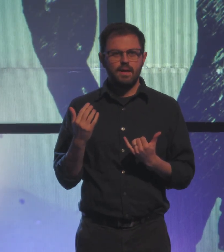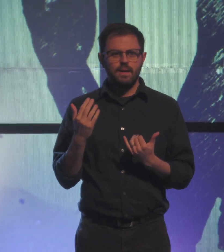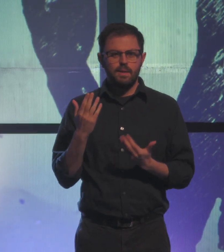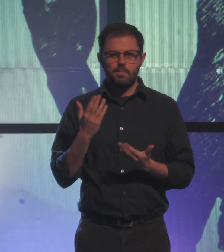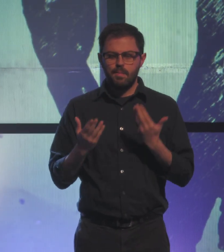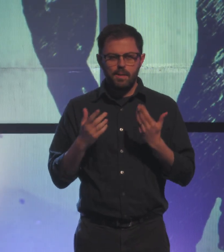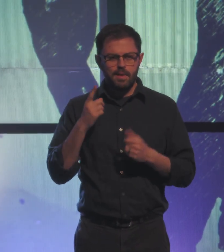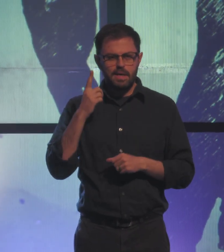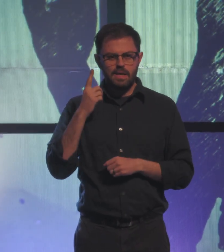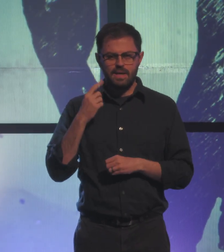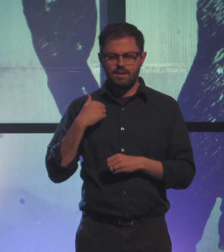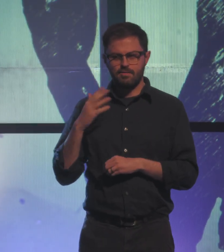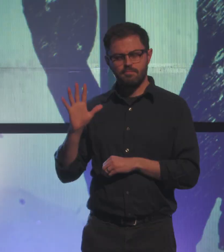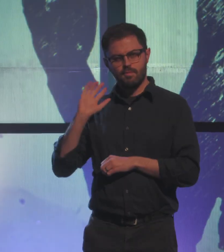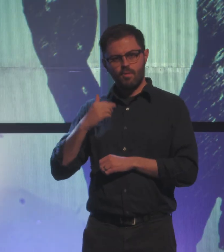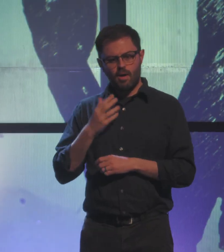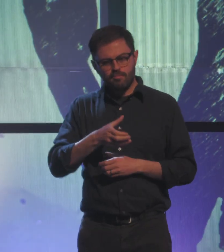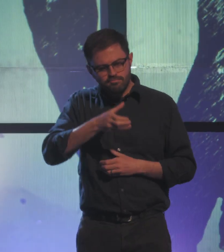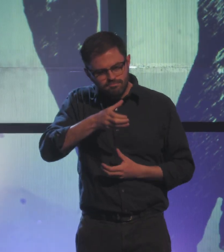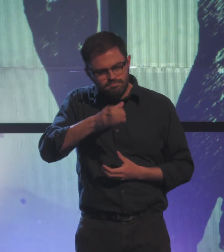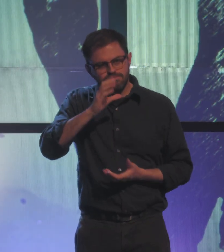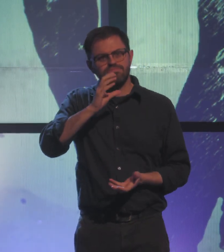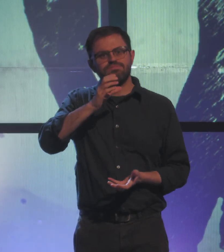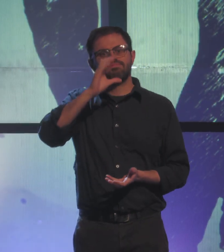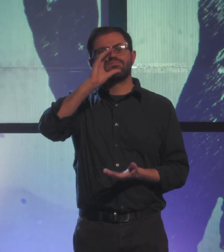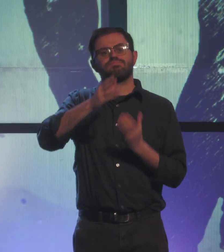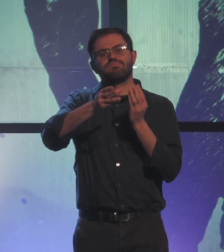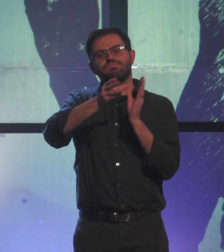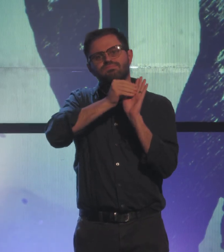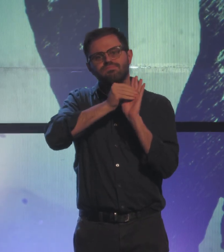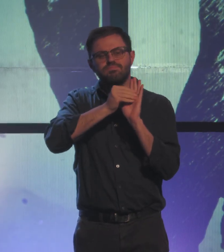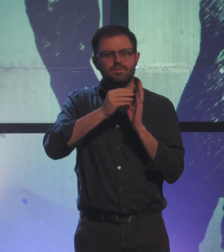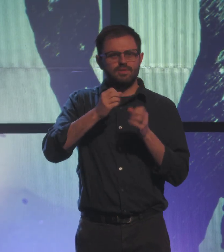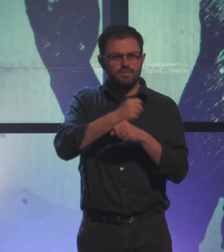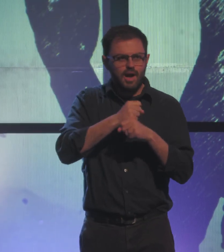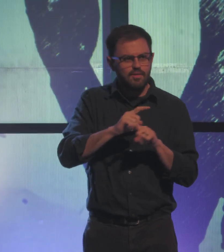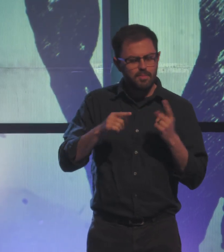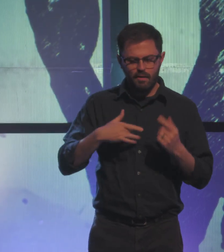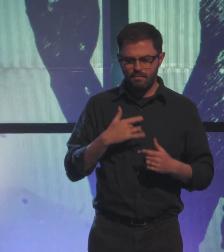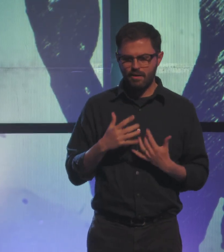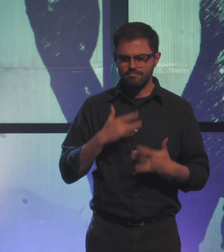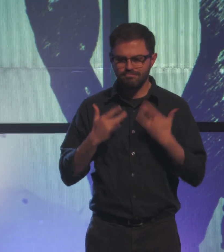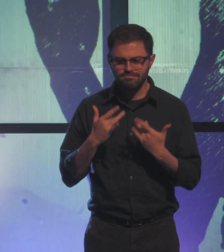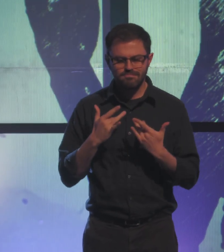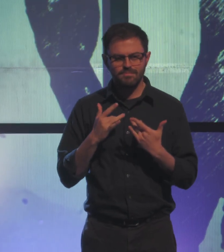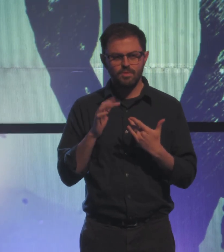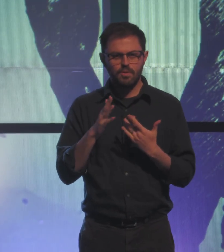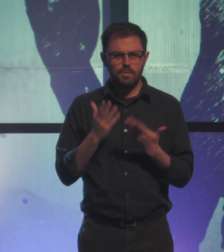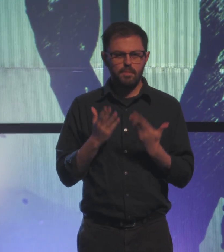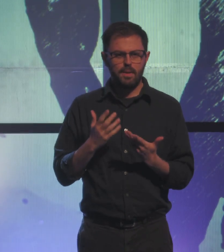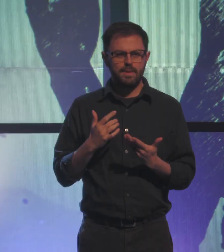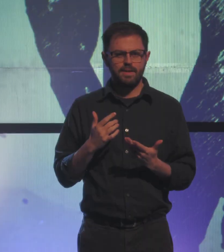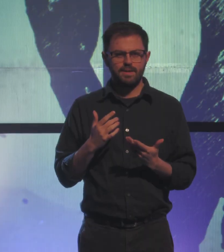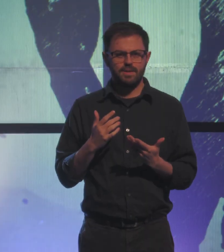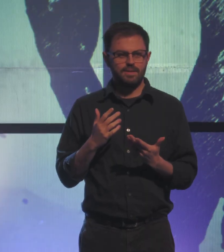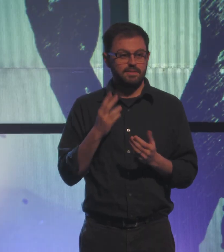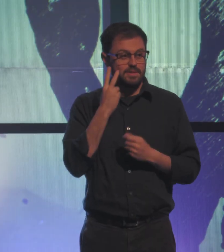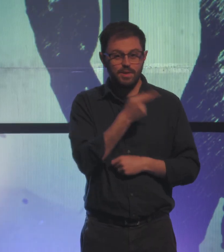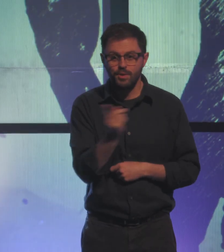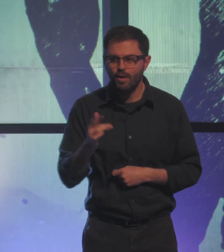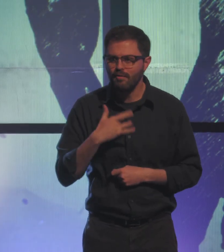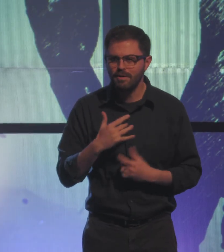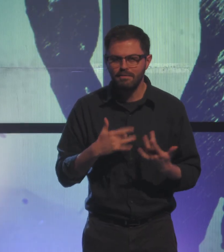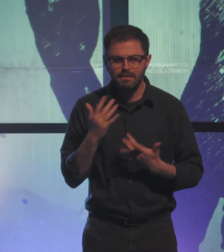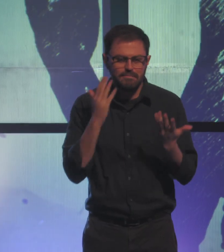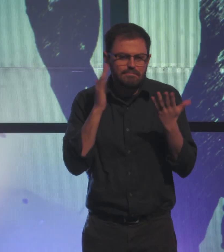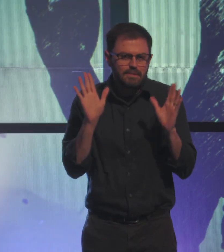cup of coffee that I drank this morning that really has me just excited for the day, or if it's just the fact that you're here. But if